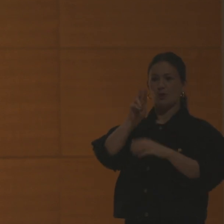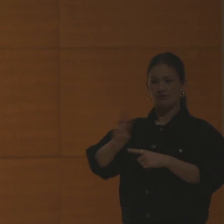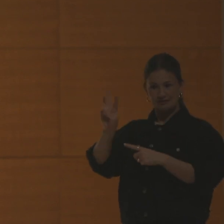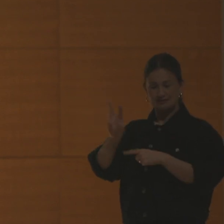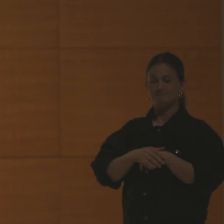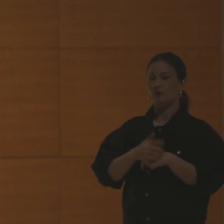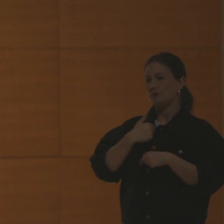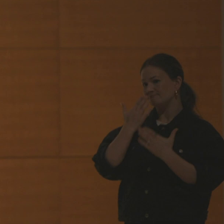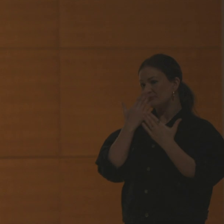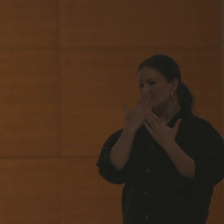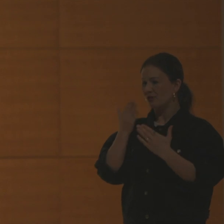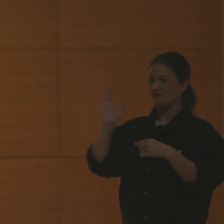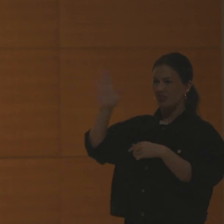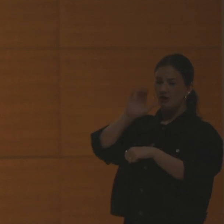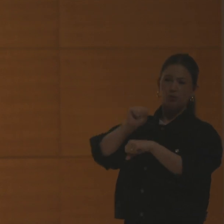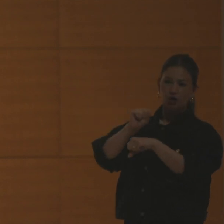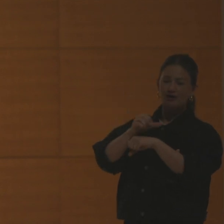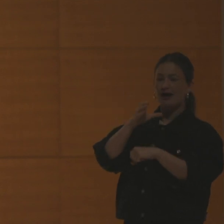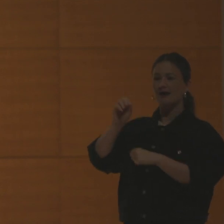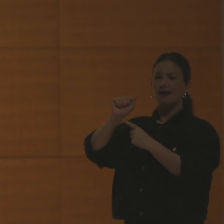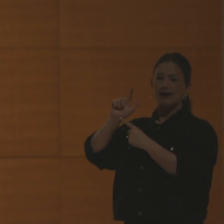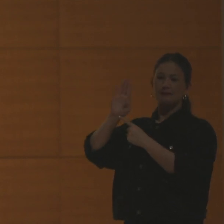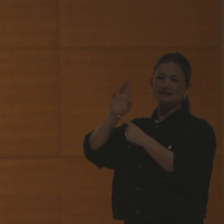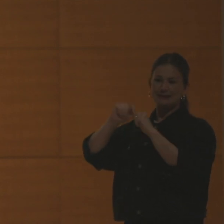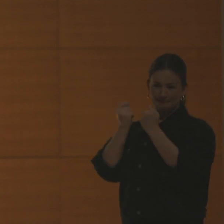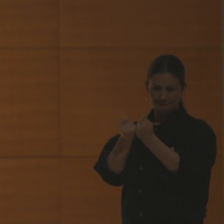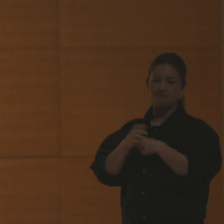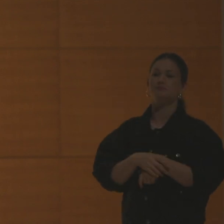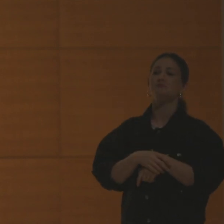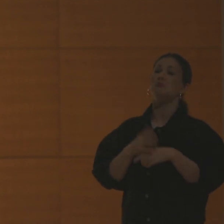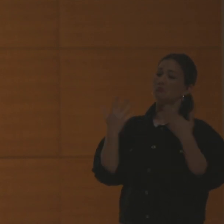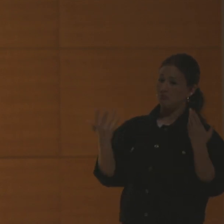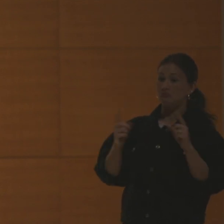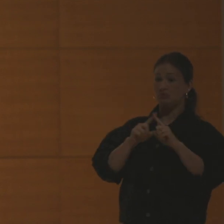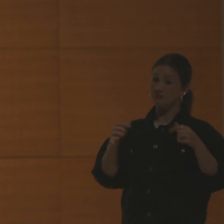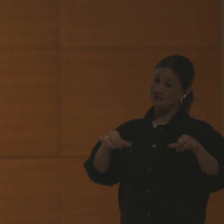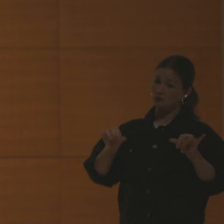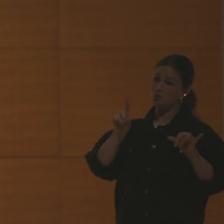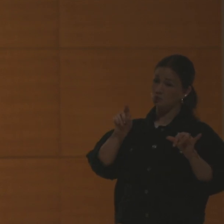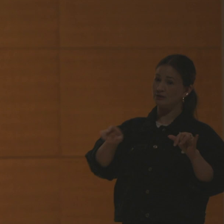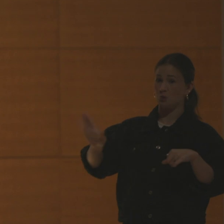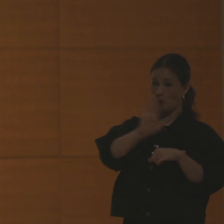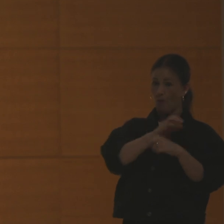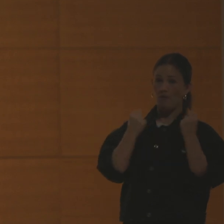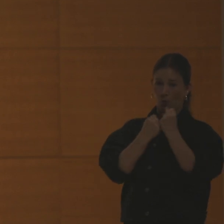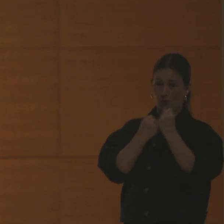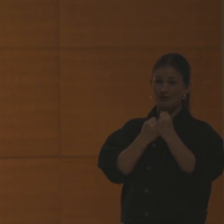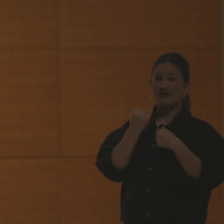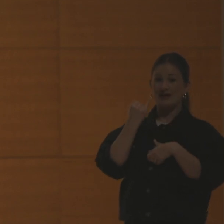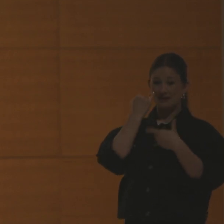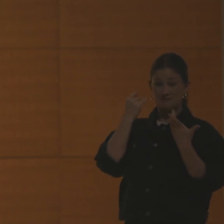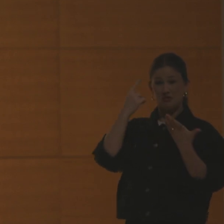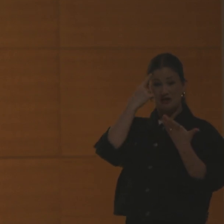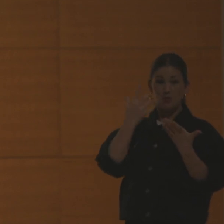very grateful to Al Woodworth and the ALP team. That's not to say, however, that we don't need your support. If you believe in the work of connecting